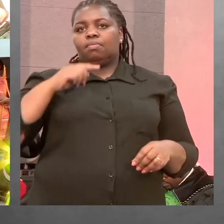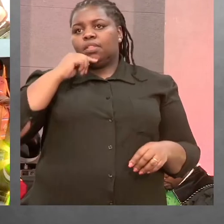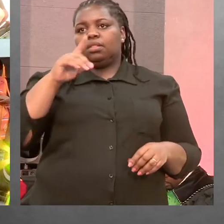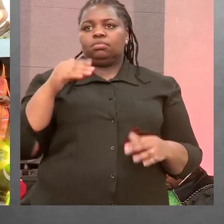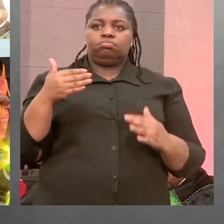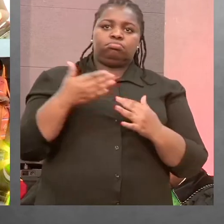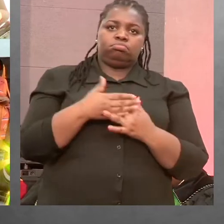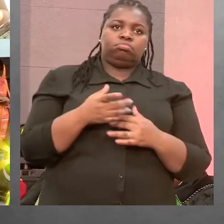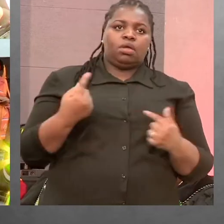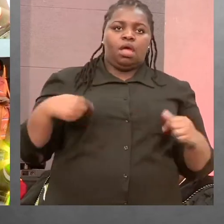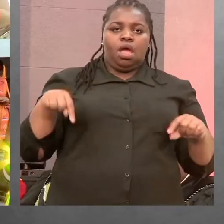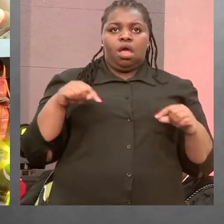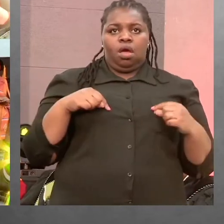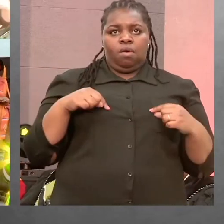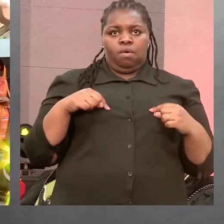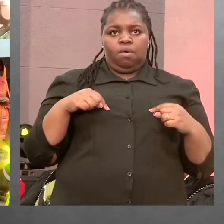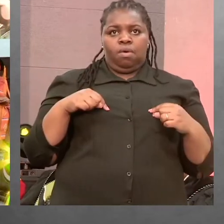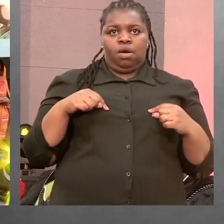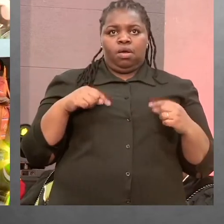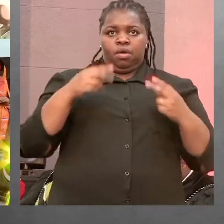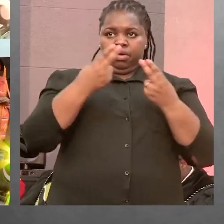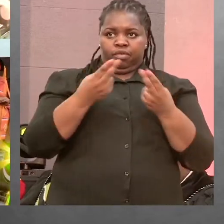our universities from their core mandate.